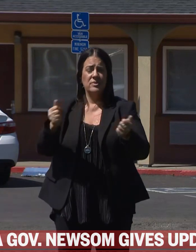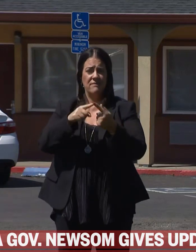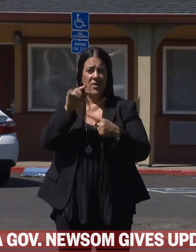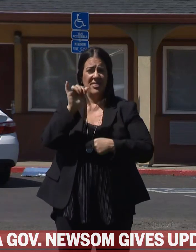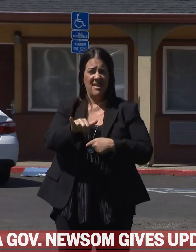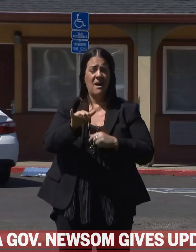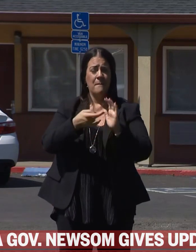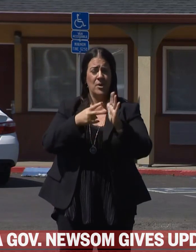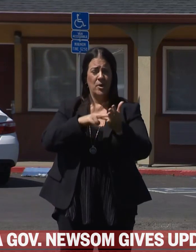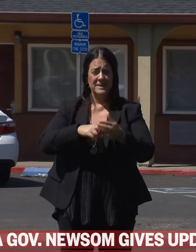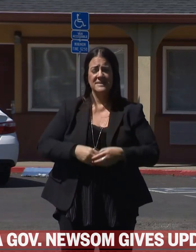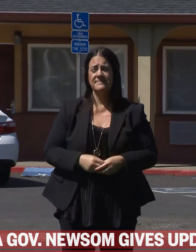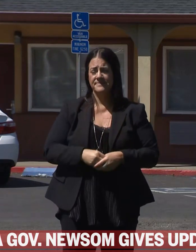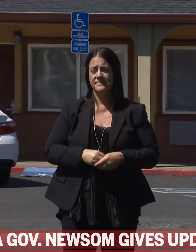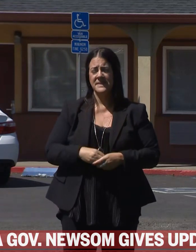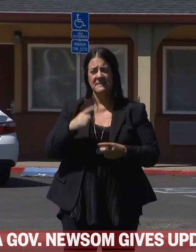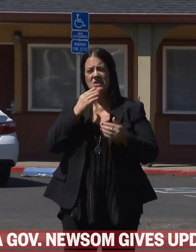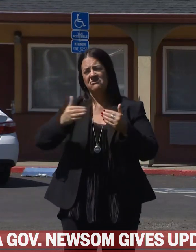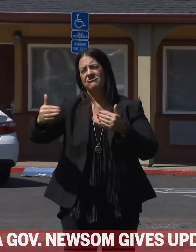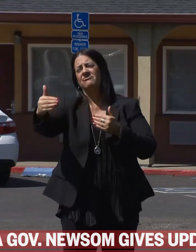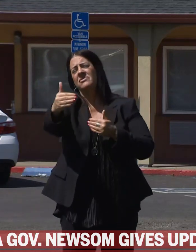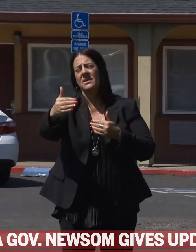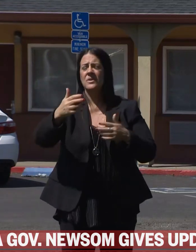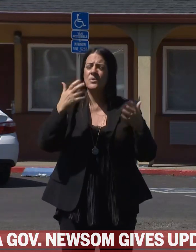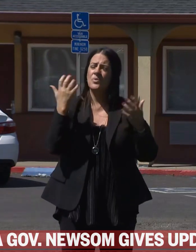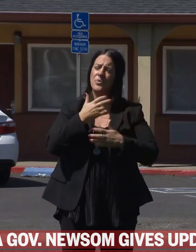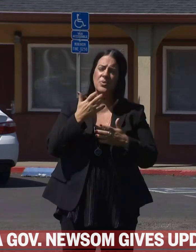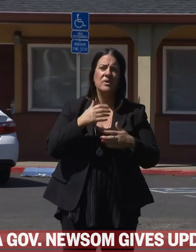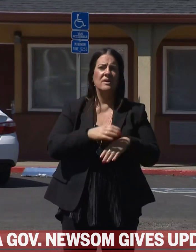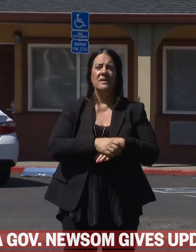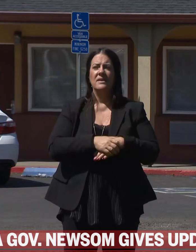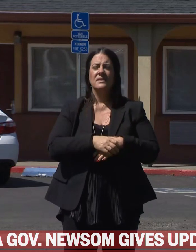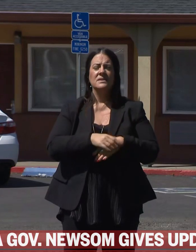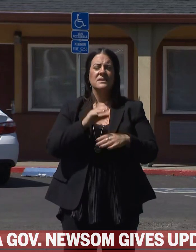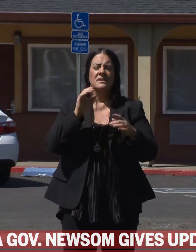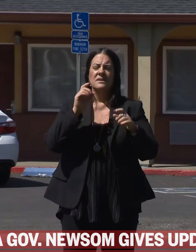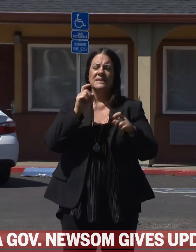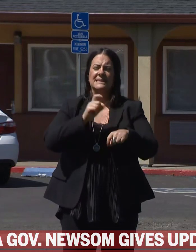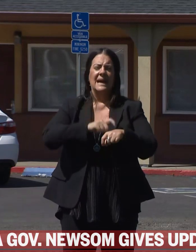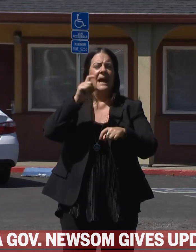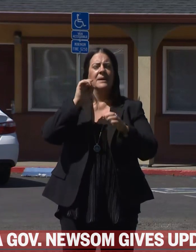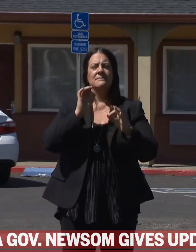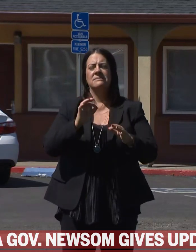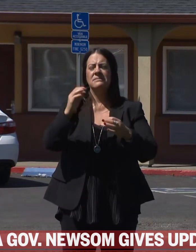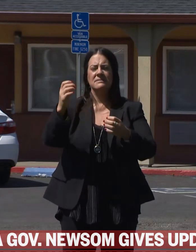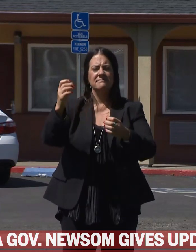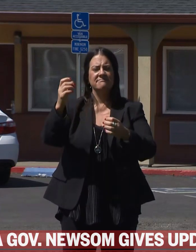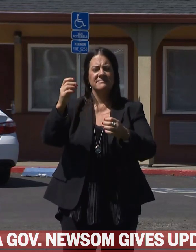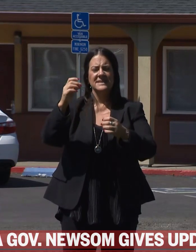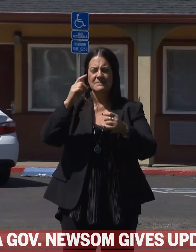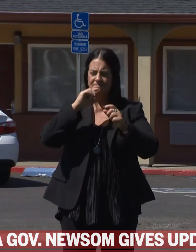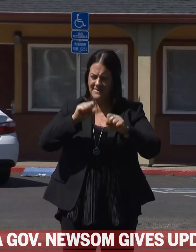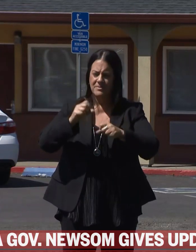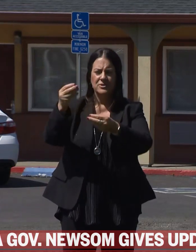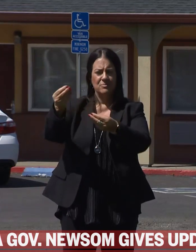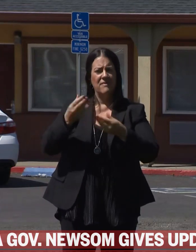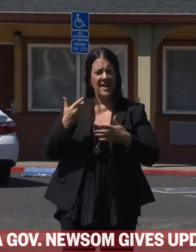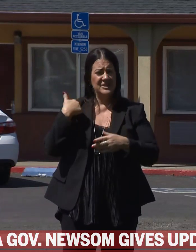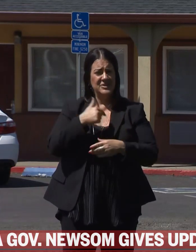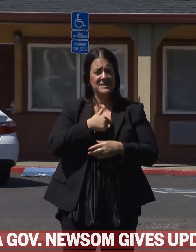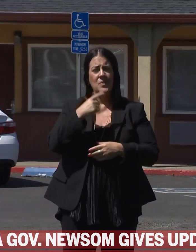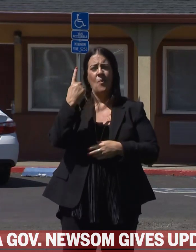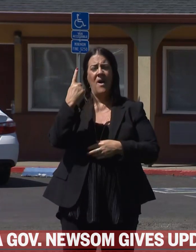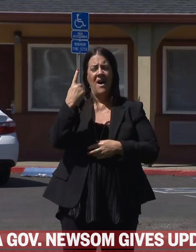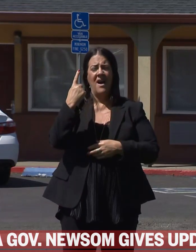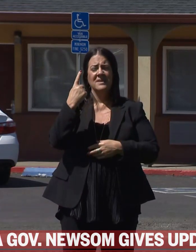next days and weeks. And it can't come soon enough, because we had, of course, that one tragic death, the homeless individual in Santa